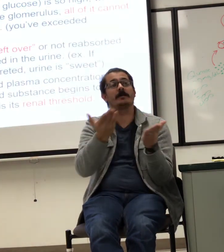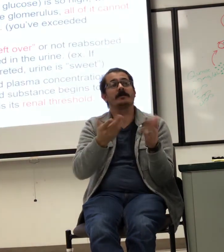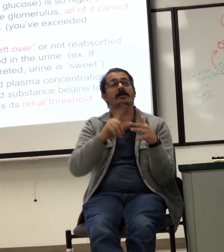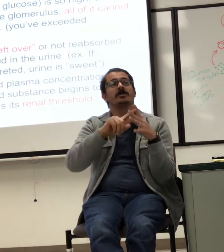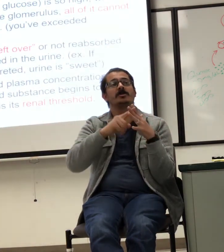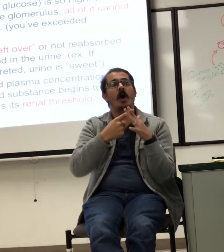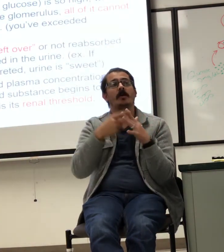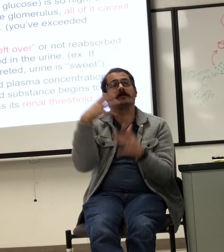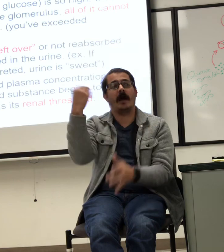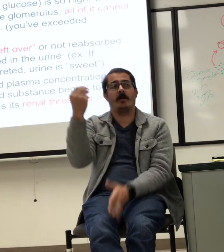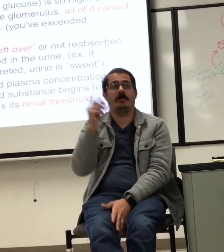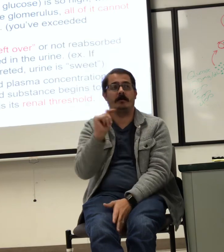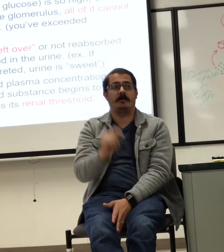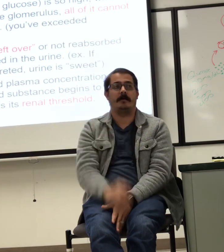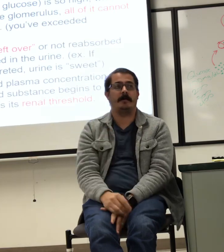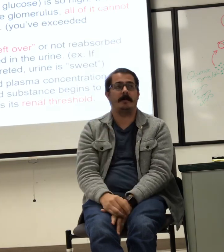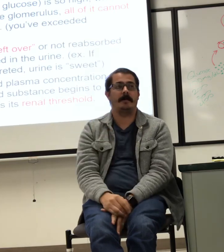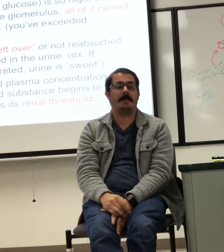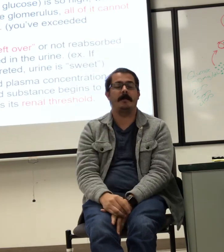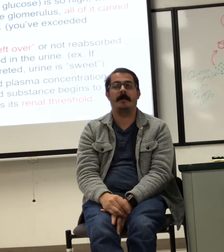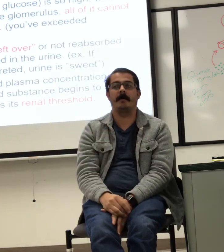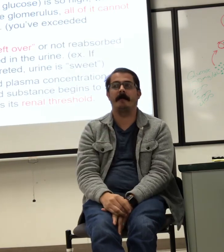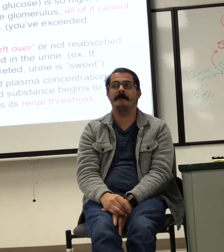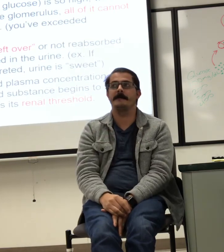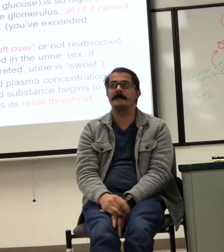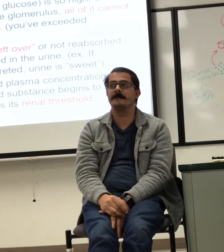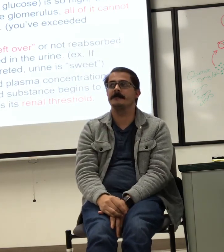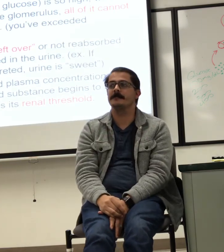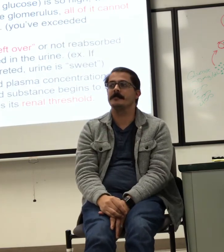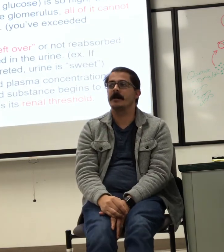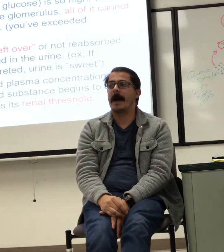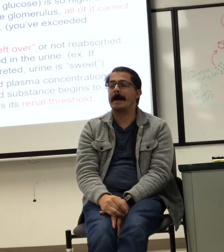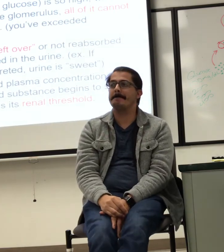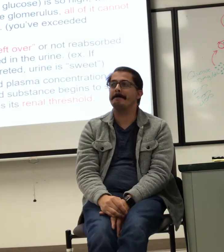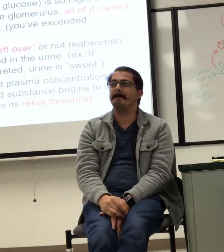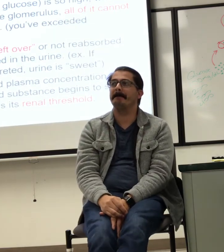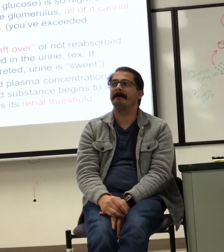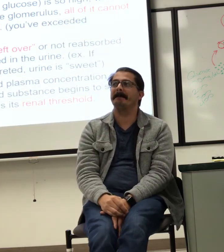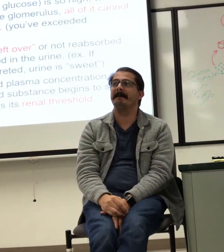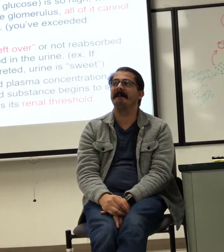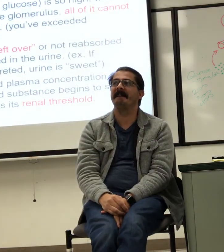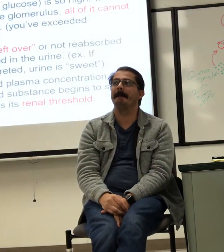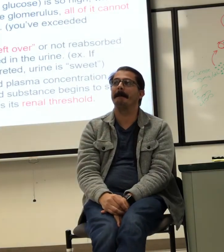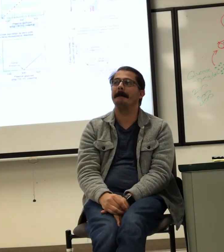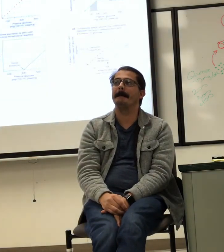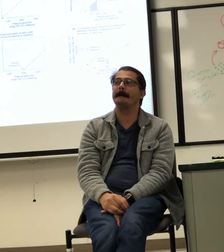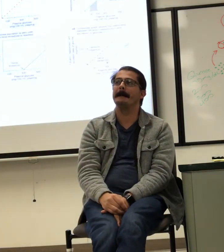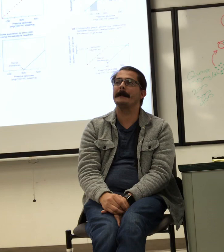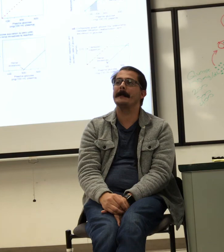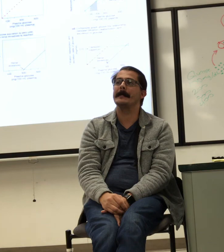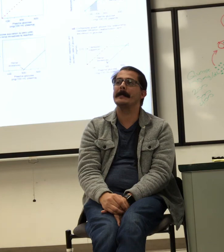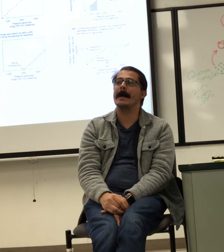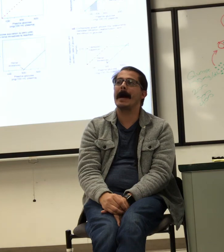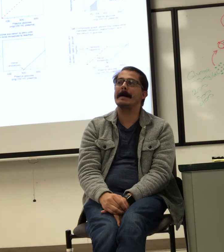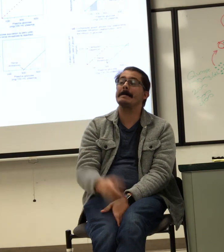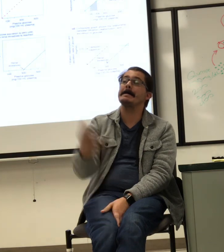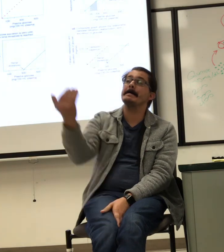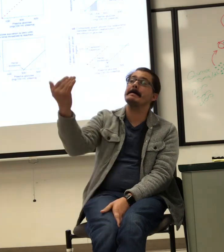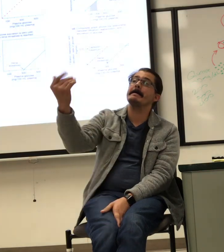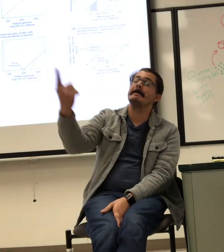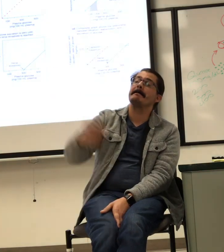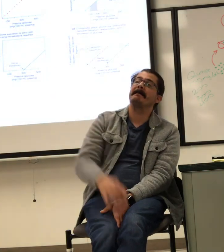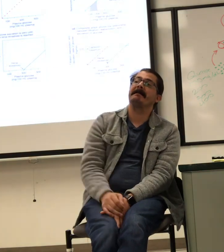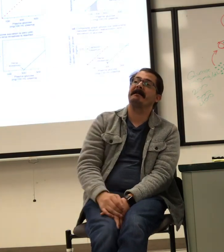to spill is the threshold, renal threshold. So on our, okay, go ahead.